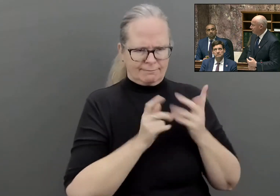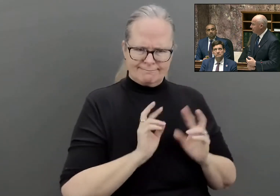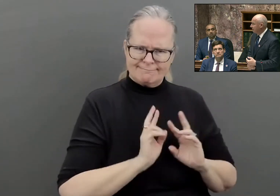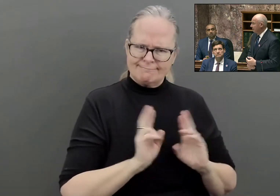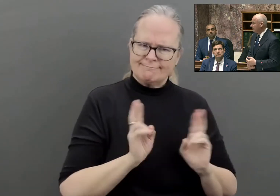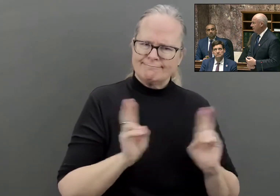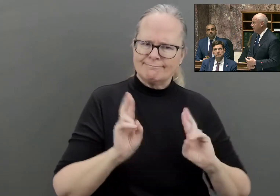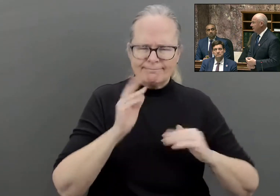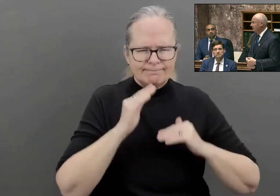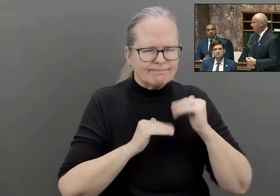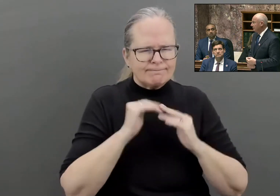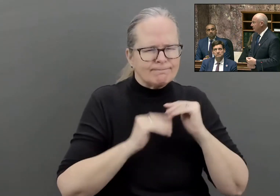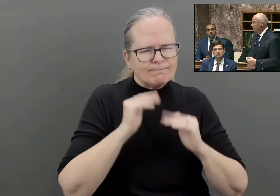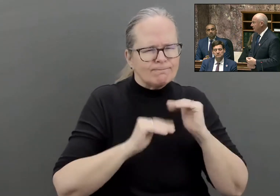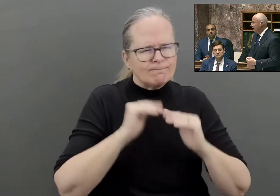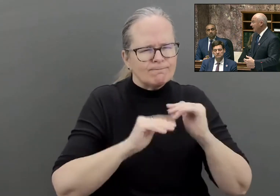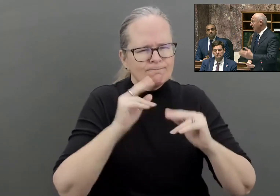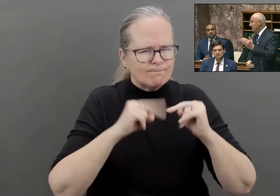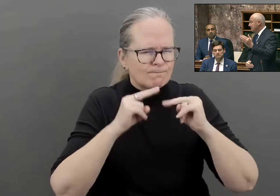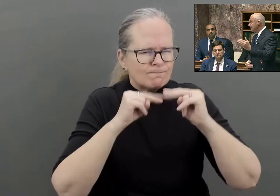the